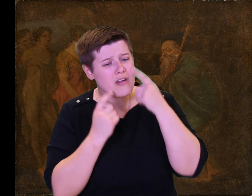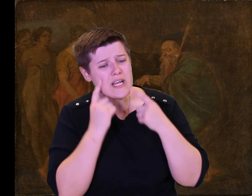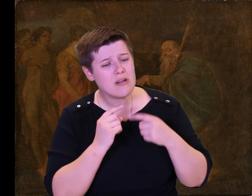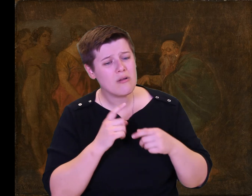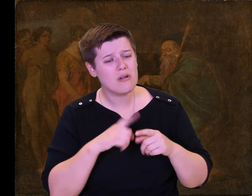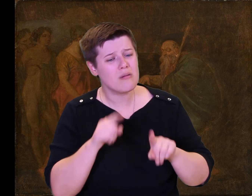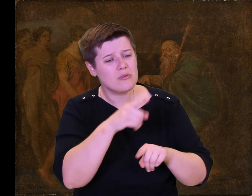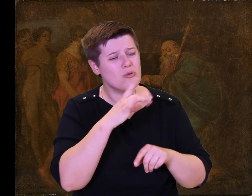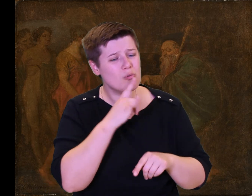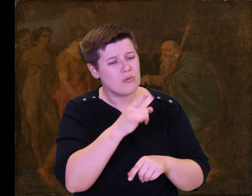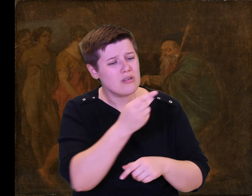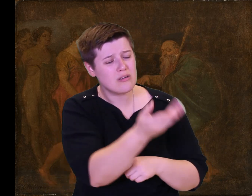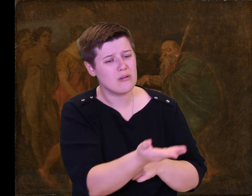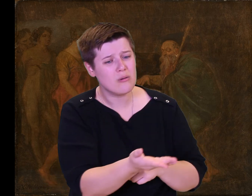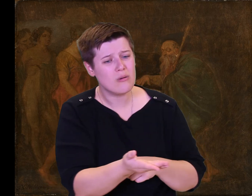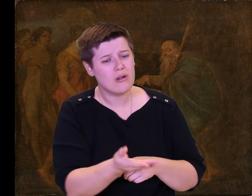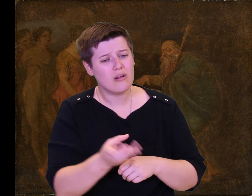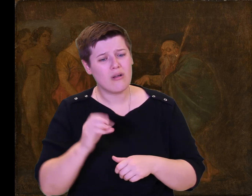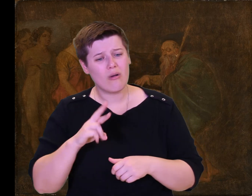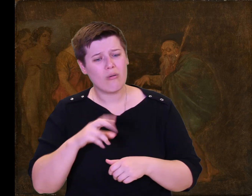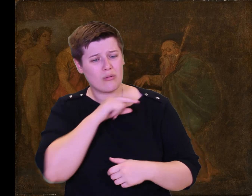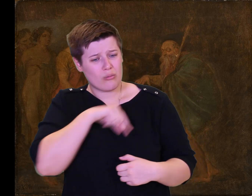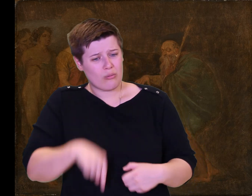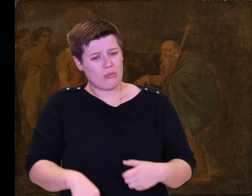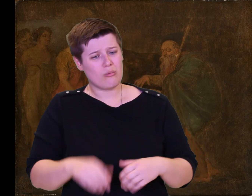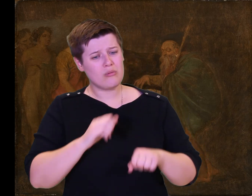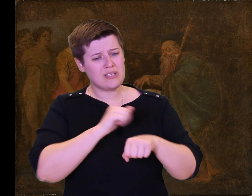me, and let me hold you, even here in Hades?"